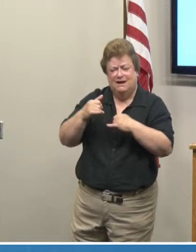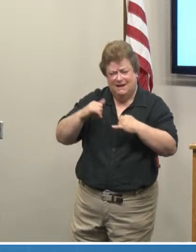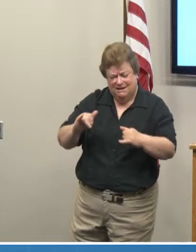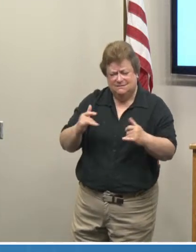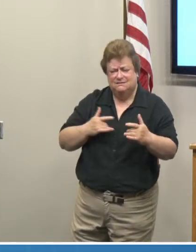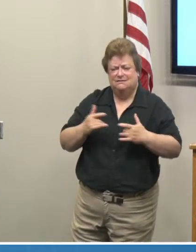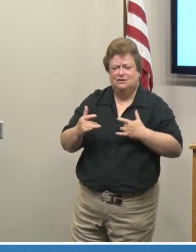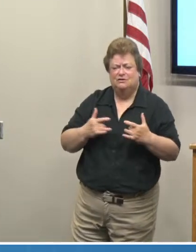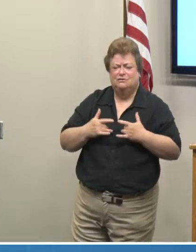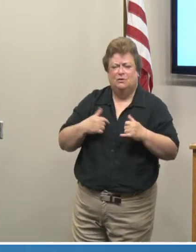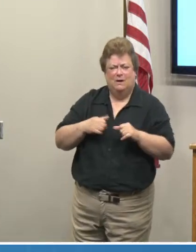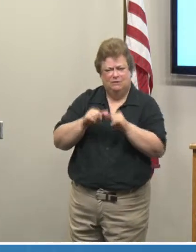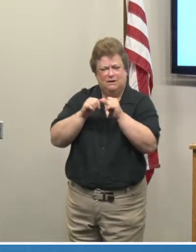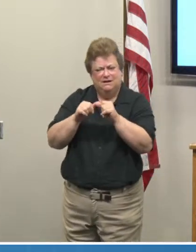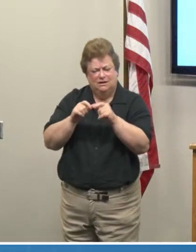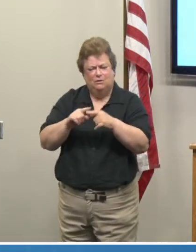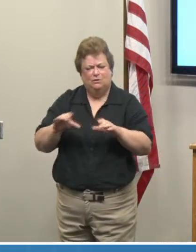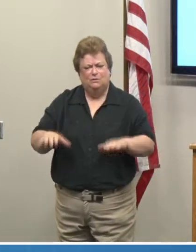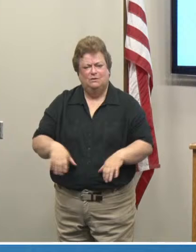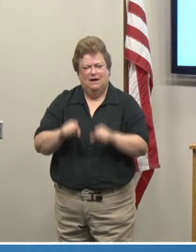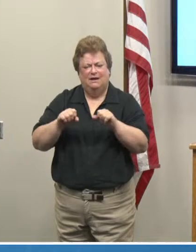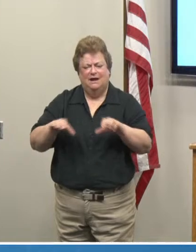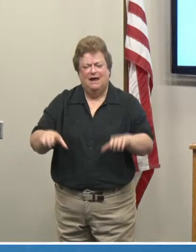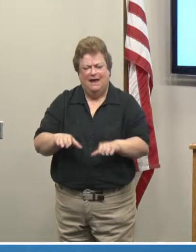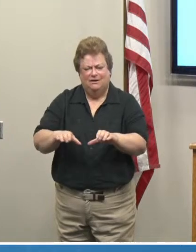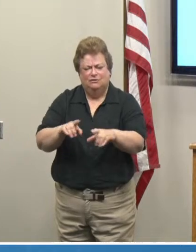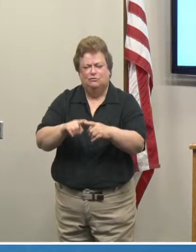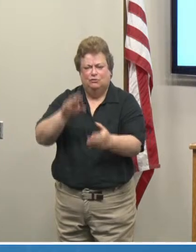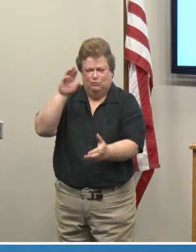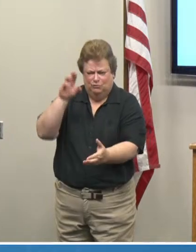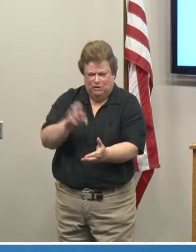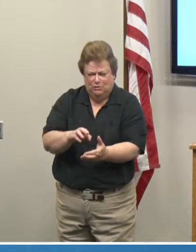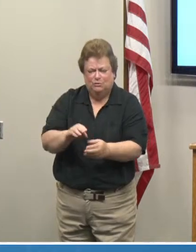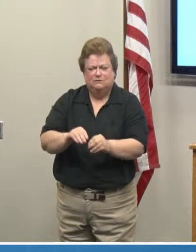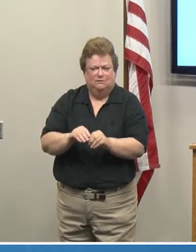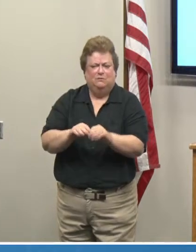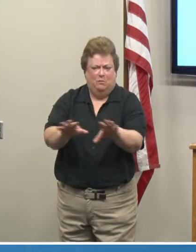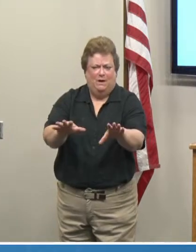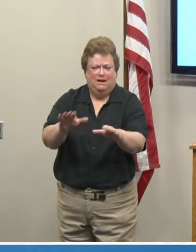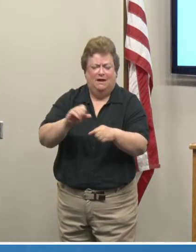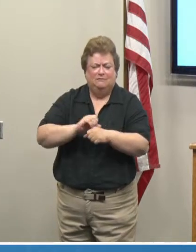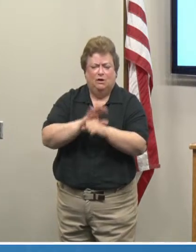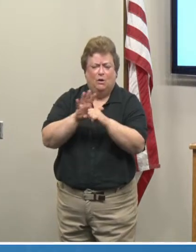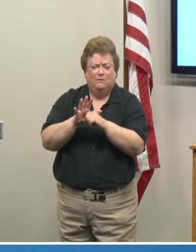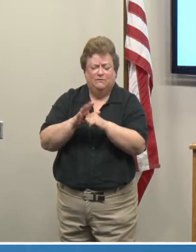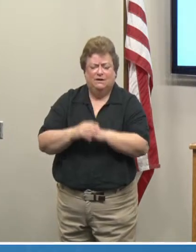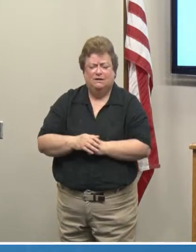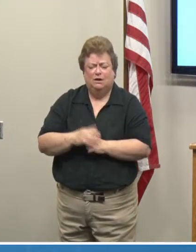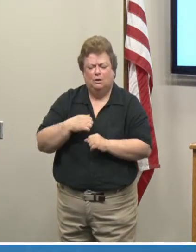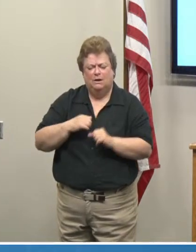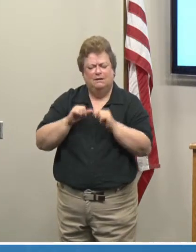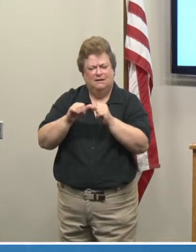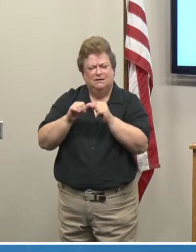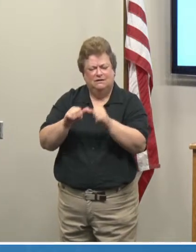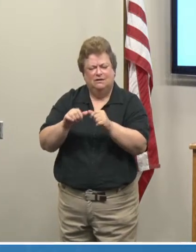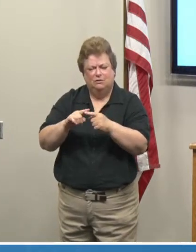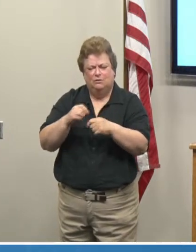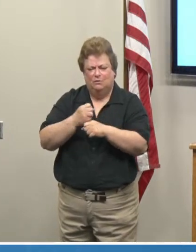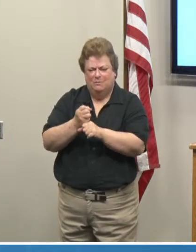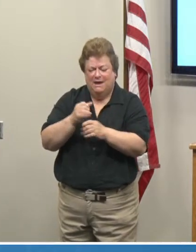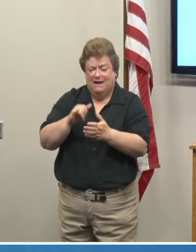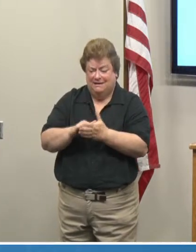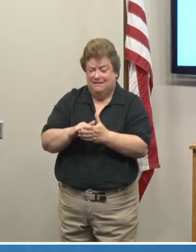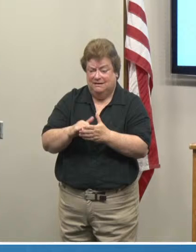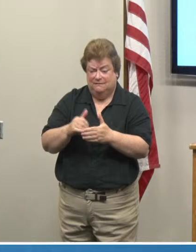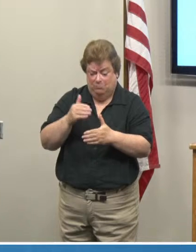we do need to continue to take actions that reduce the potential for the spread of this disease. And we can continue to make this kind of